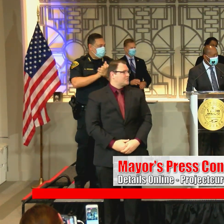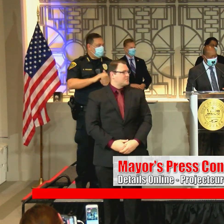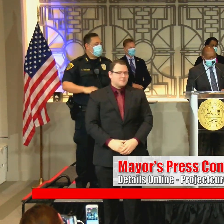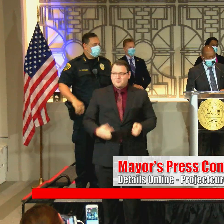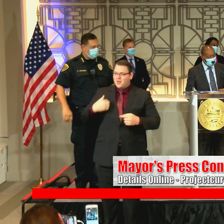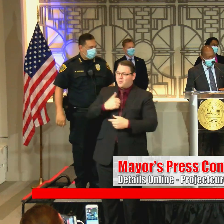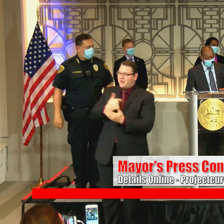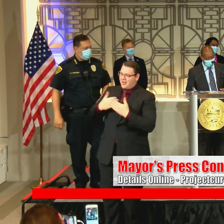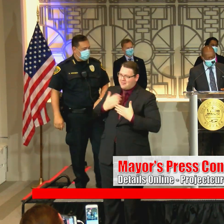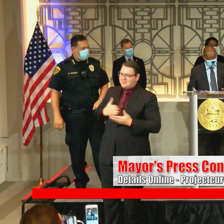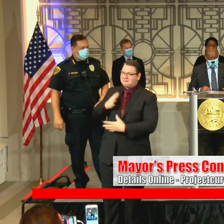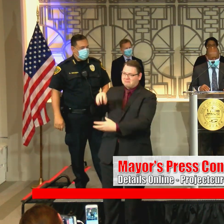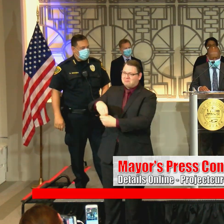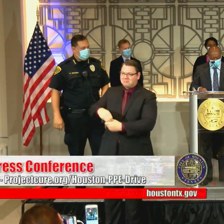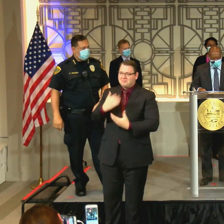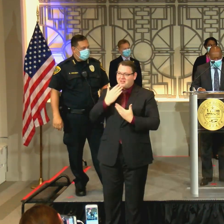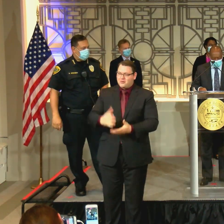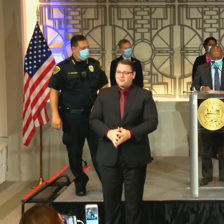Thank you. Thanks, John.